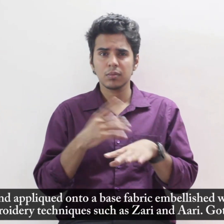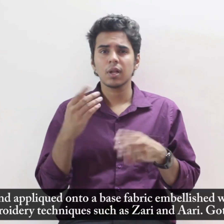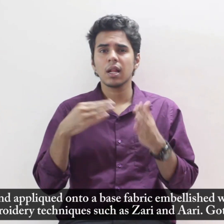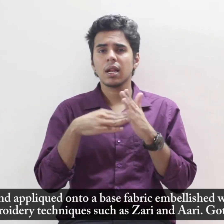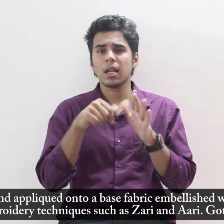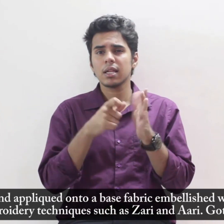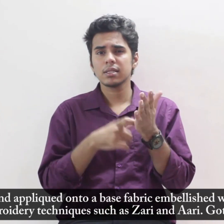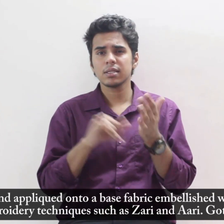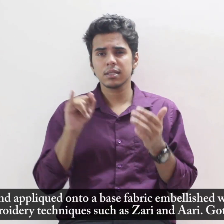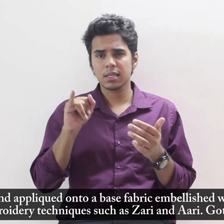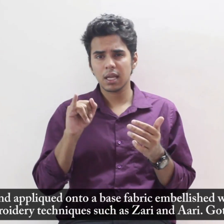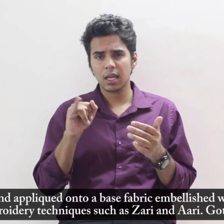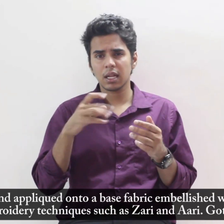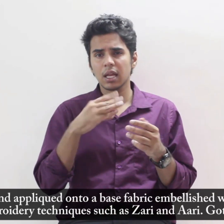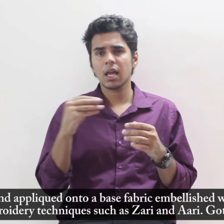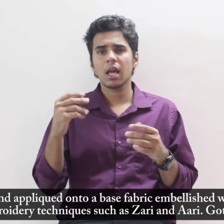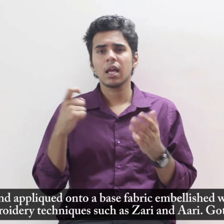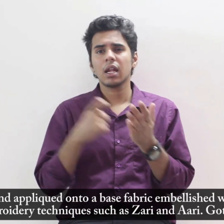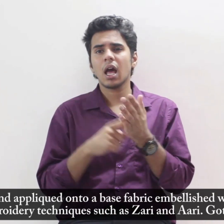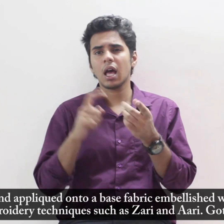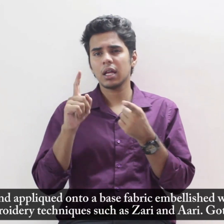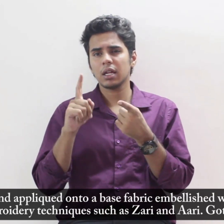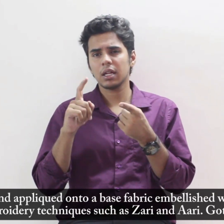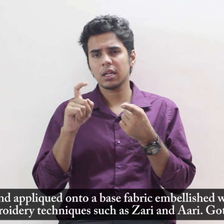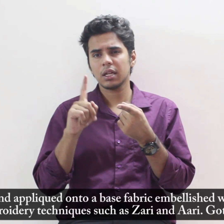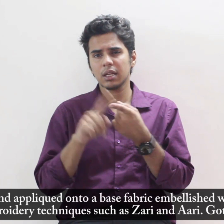ari, gotapati.